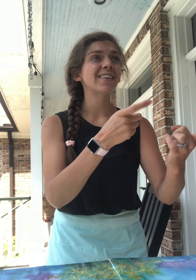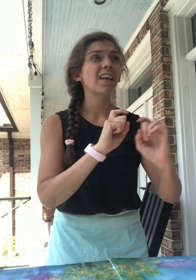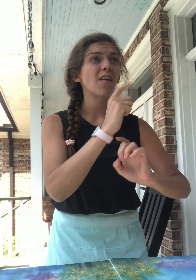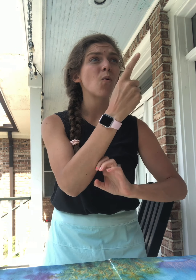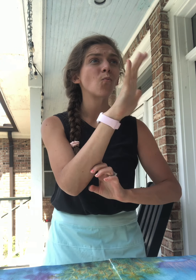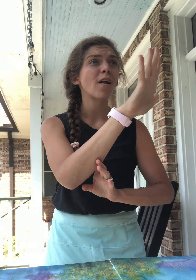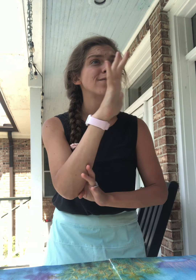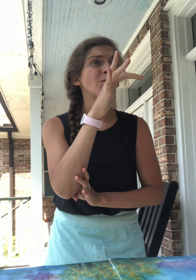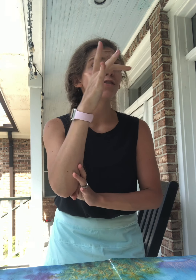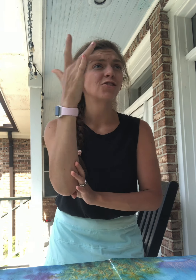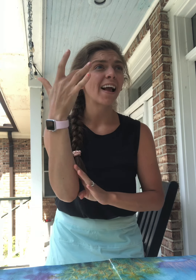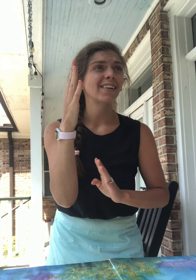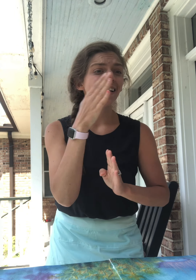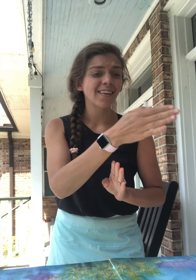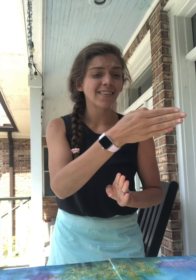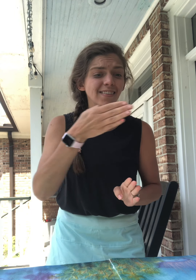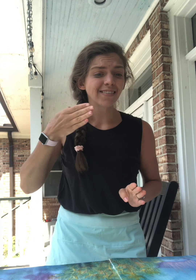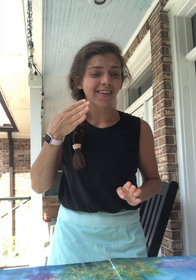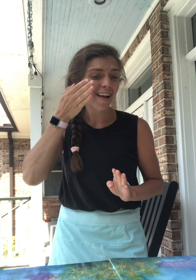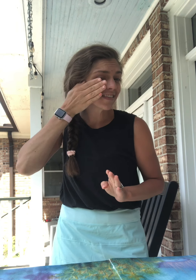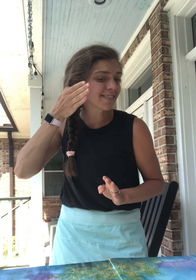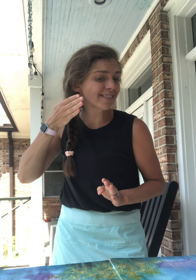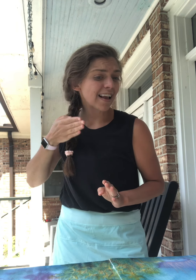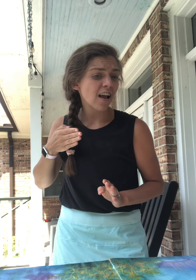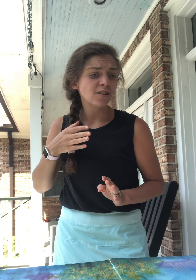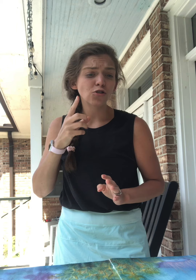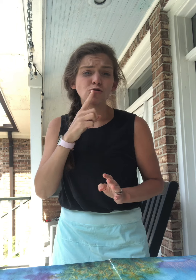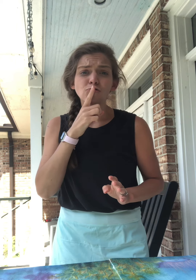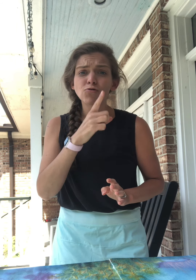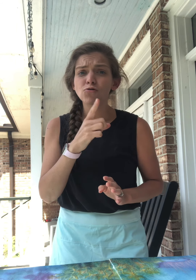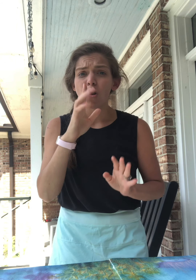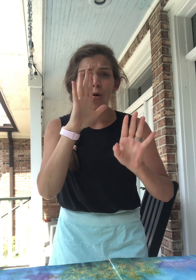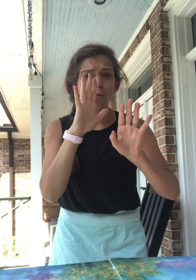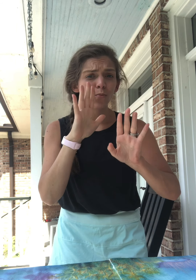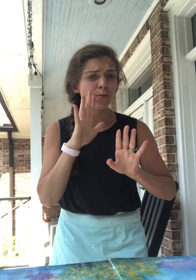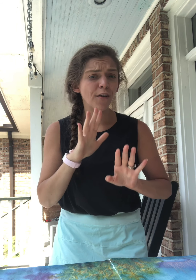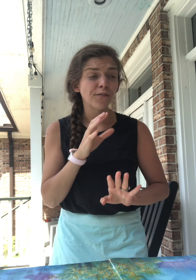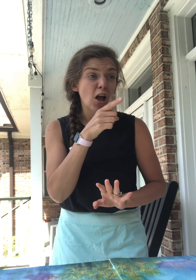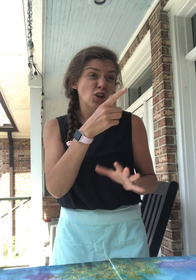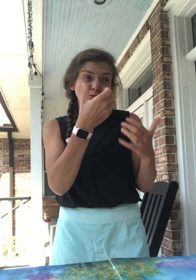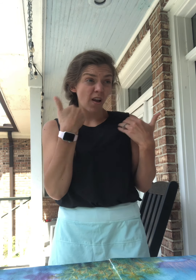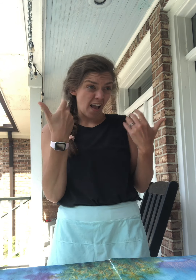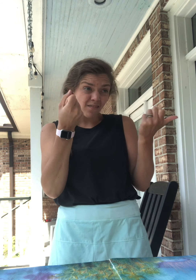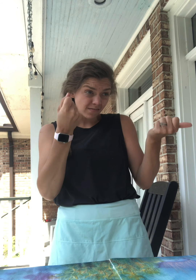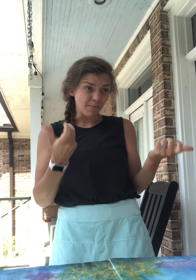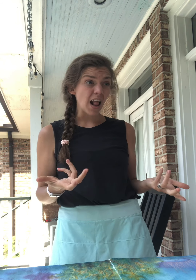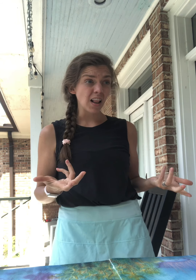Please give me one of your shiny scales. They are so wonderful and you have so many.